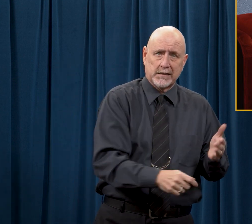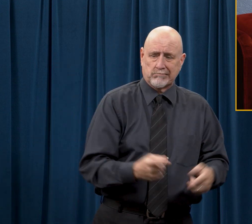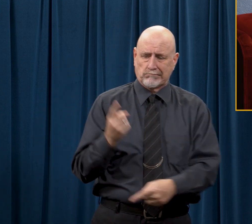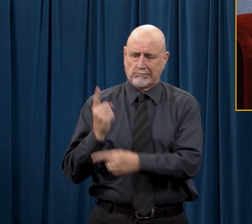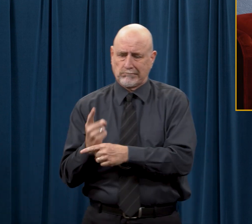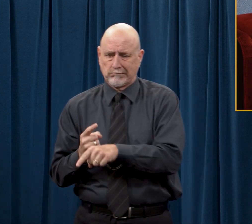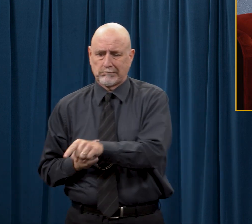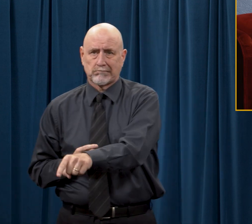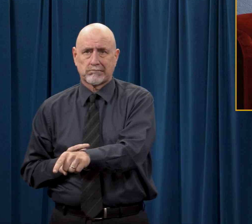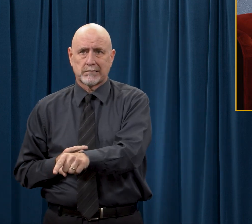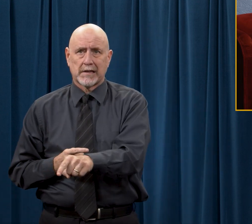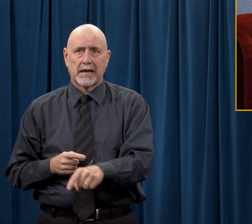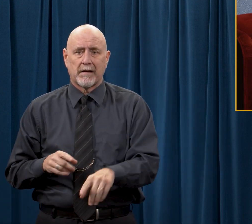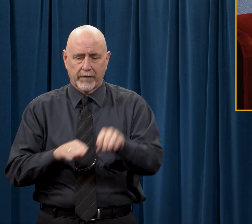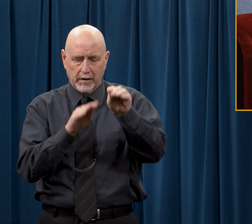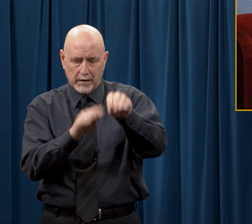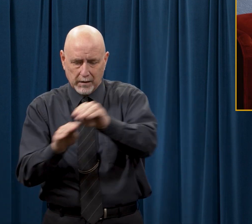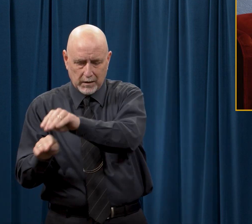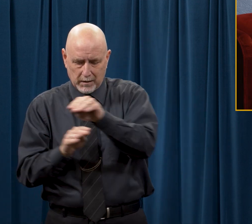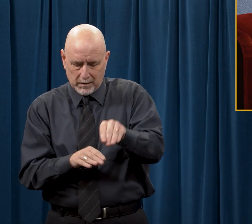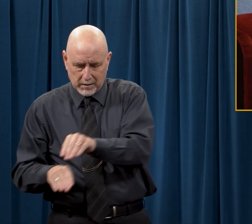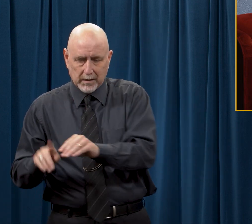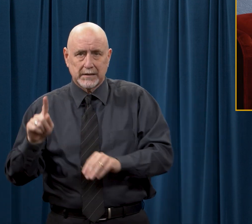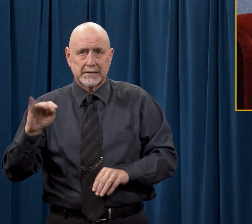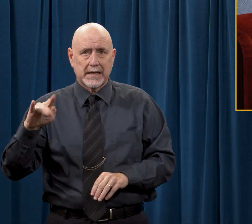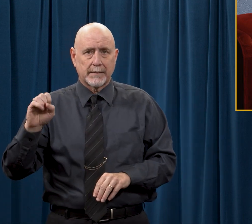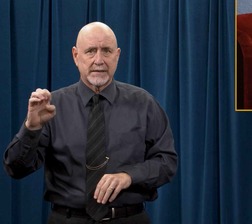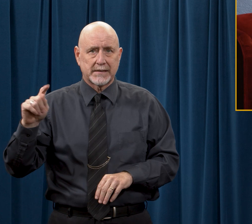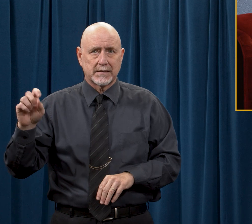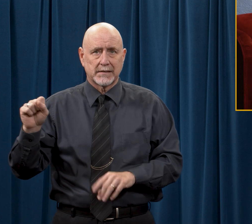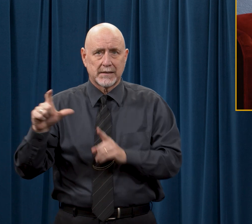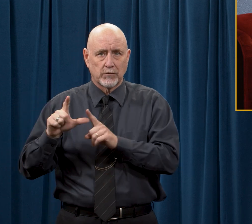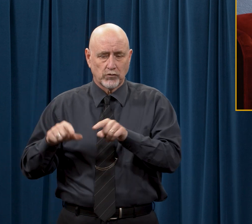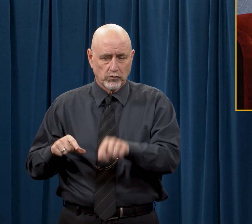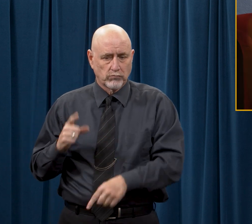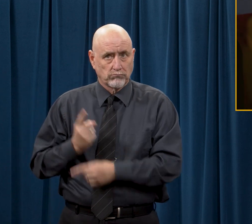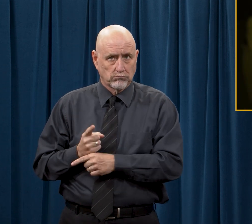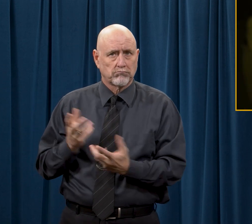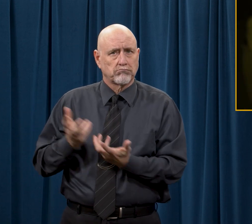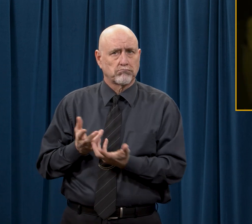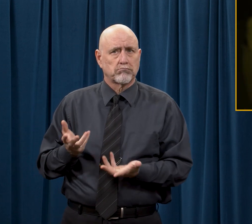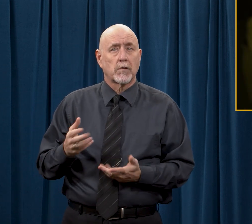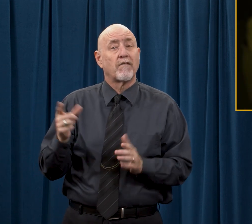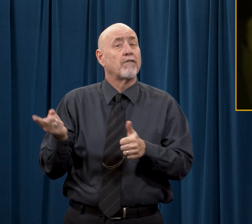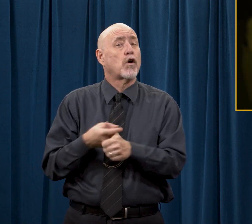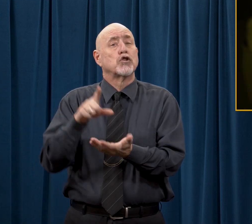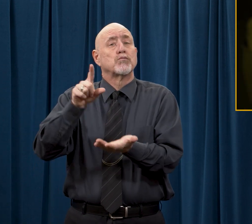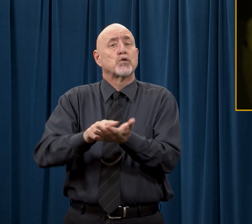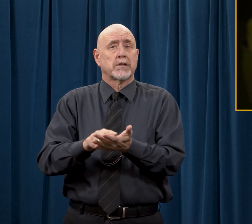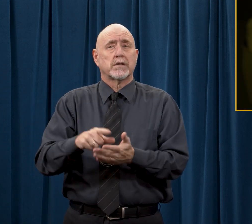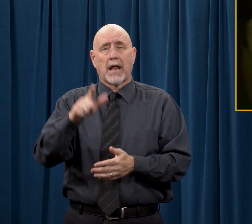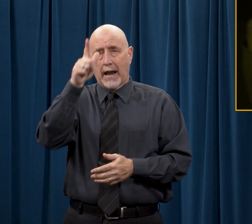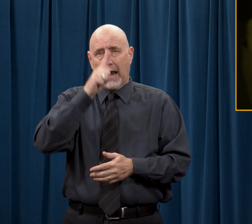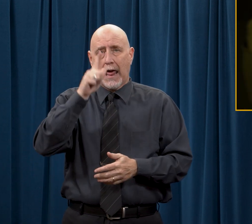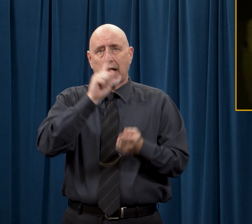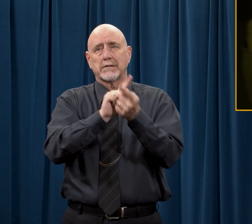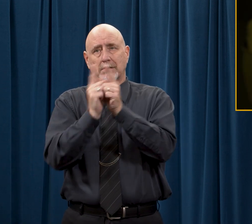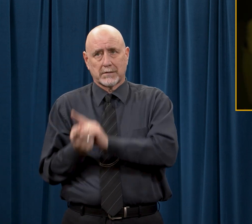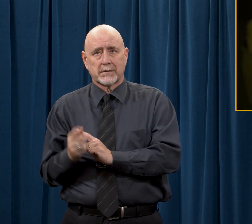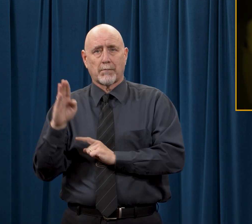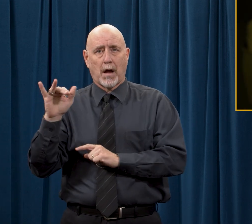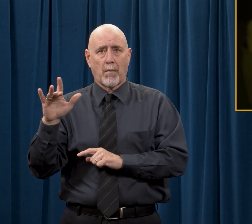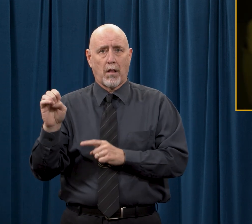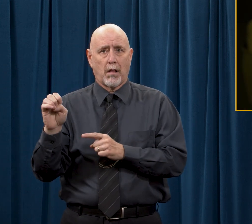and more accurately as long as the original typeset was correct. The first book to be printed was the